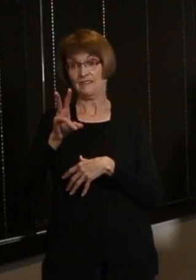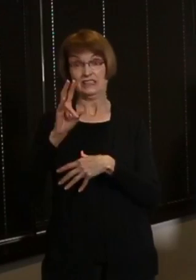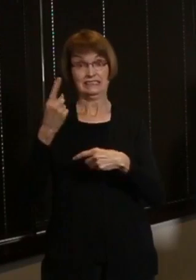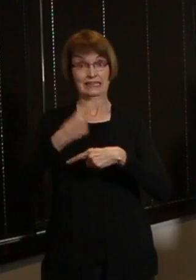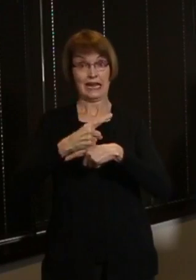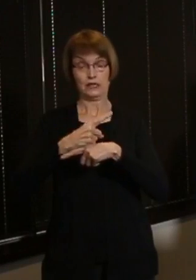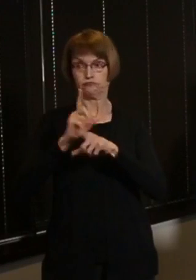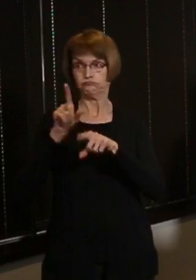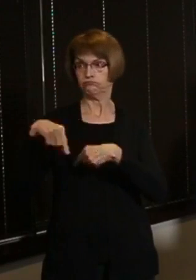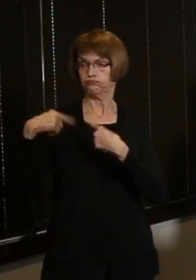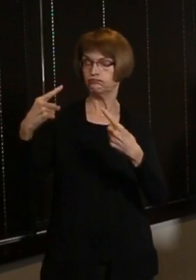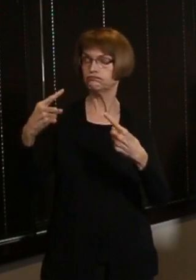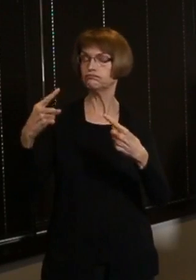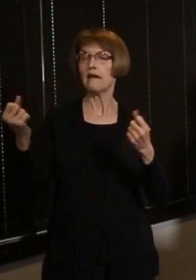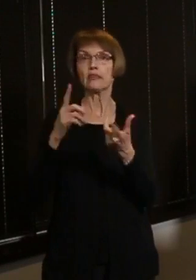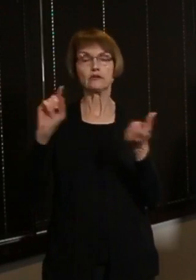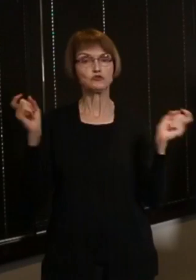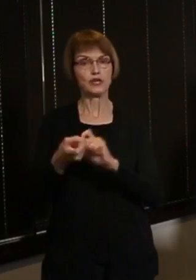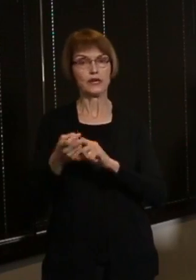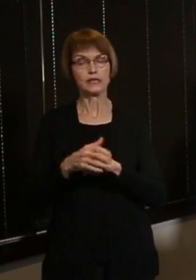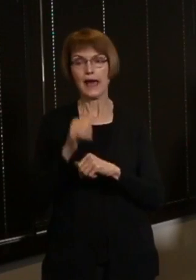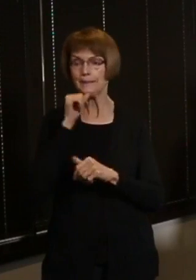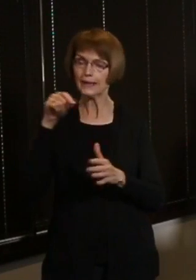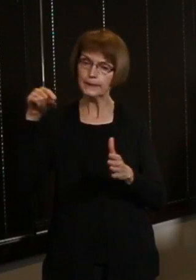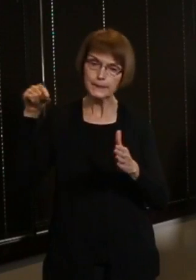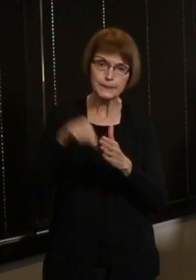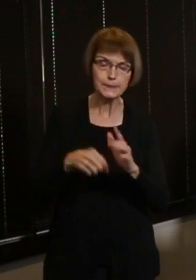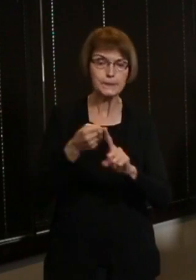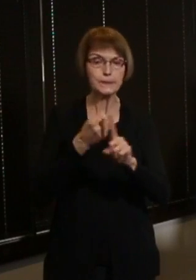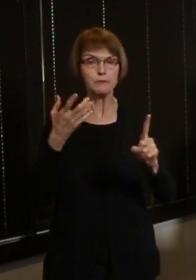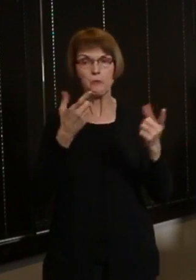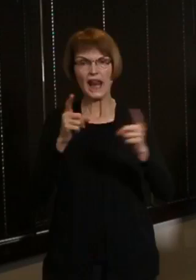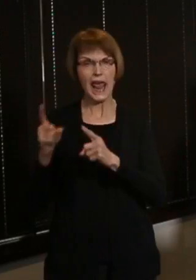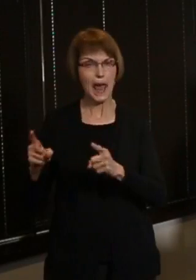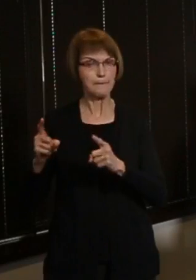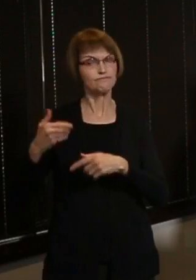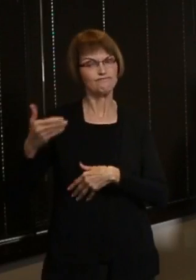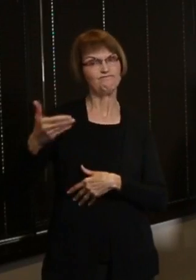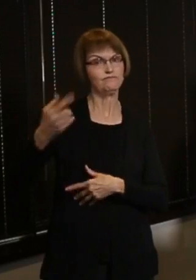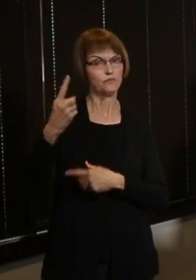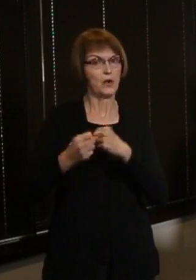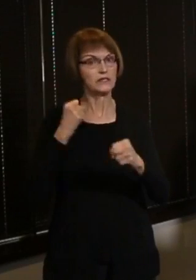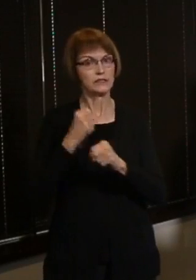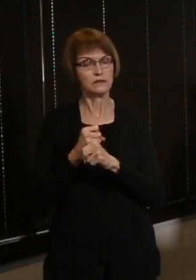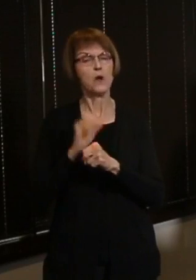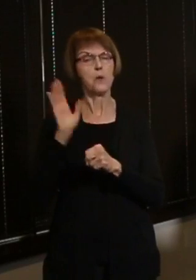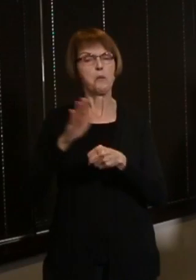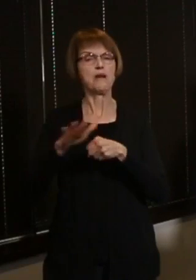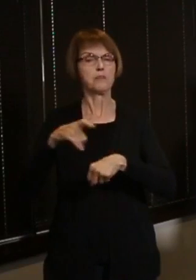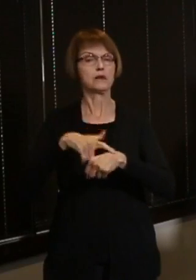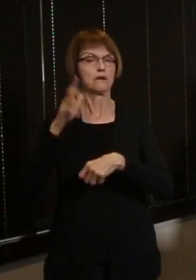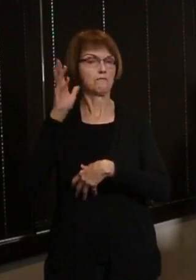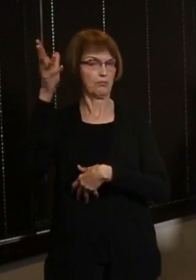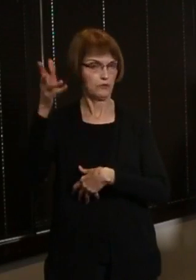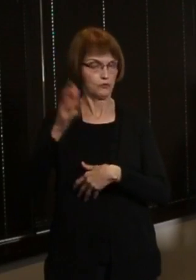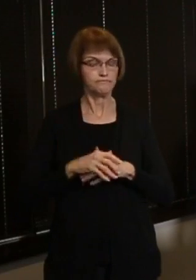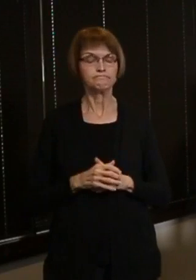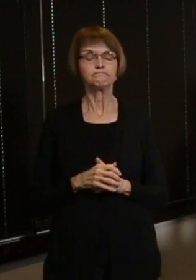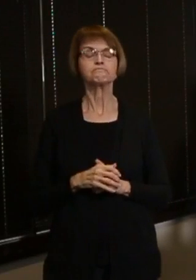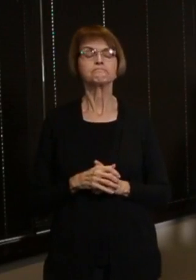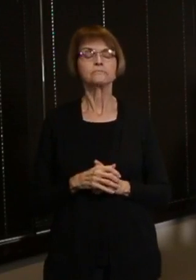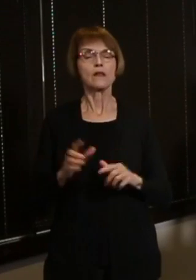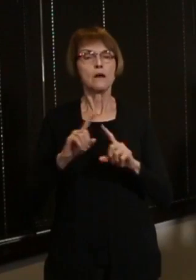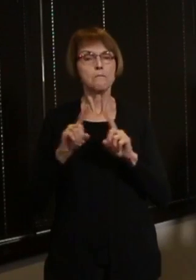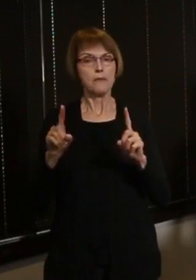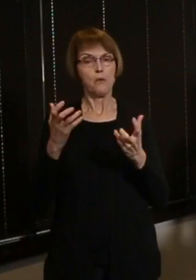days. And I'm not going to go into a deep dive in events that have occurred through over the past year, and we'll have plenty of time to do that in the future. But